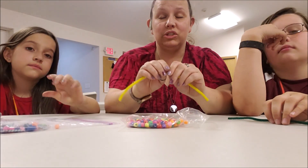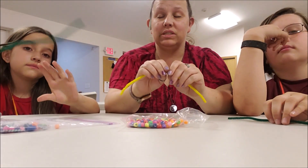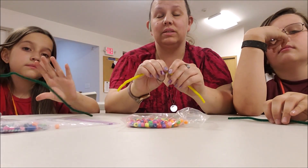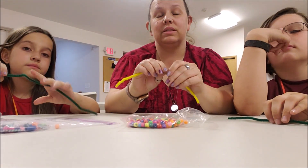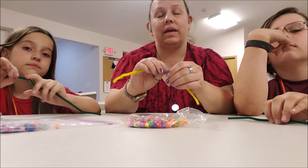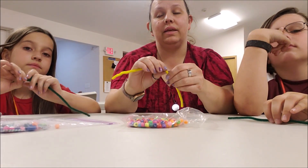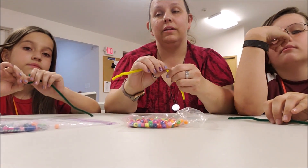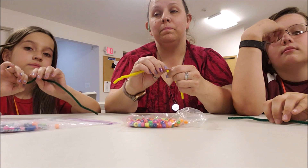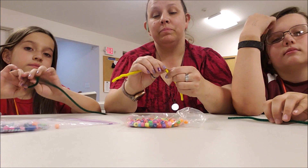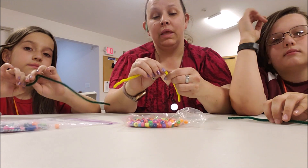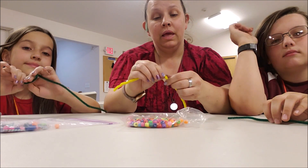is exciting.